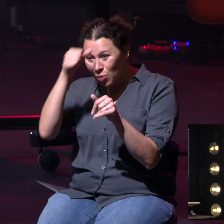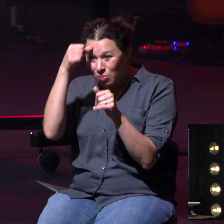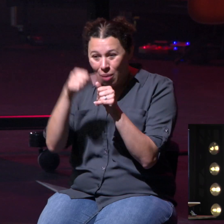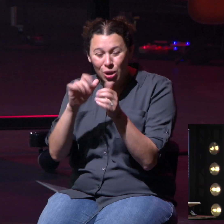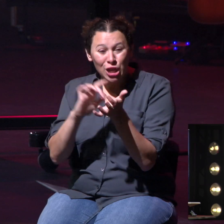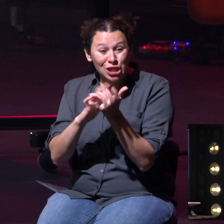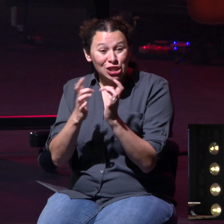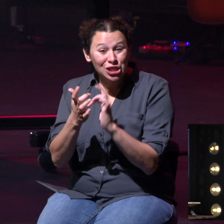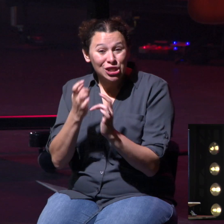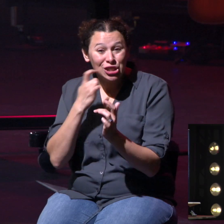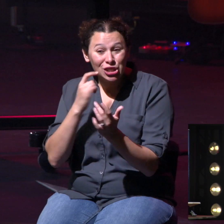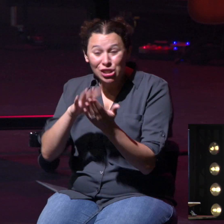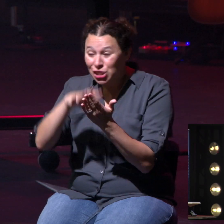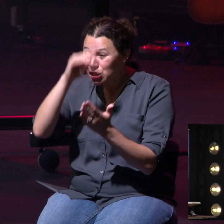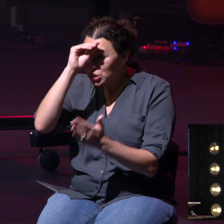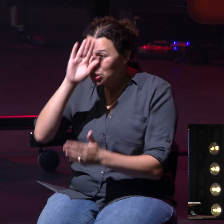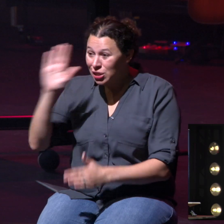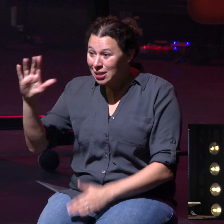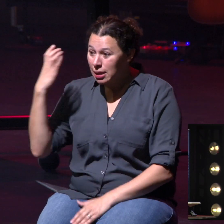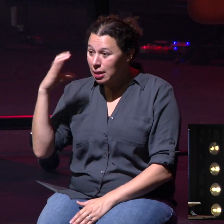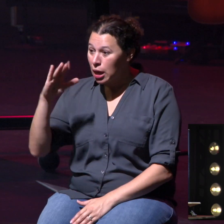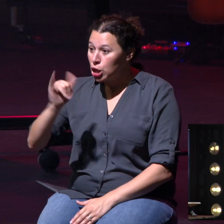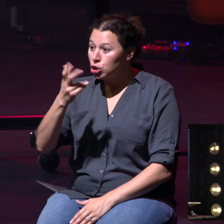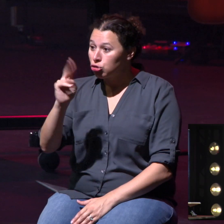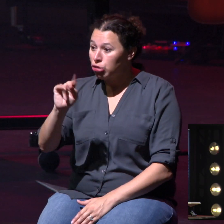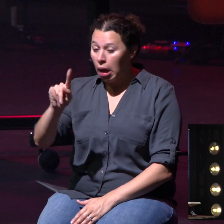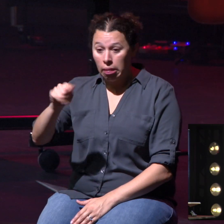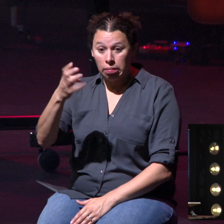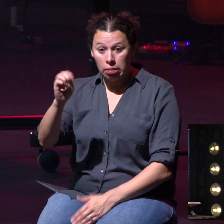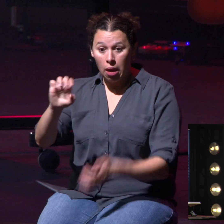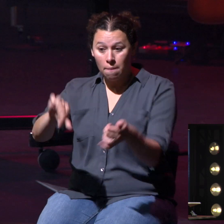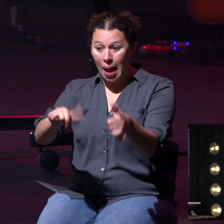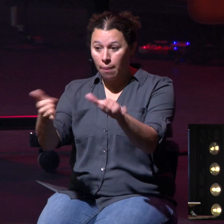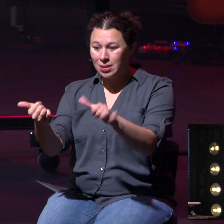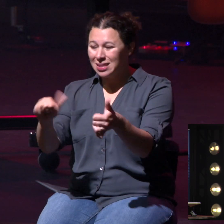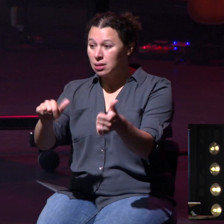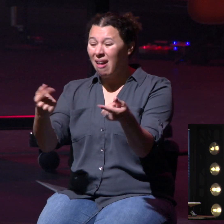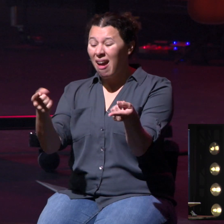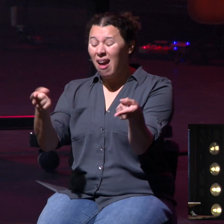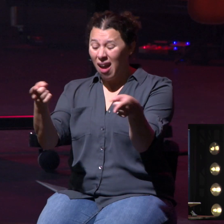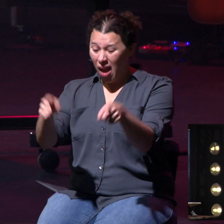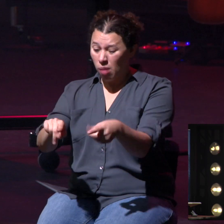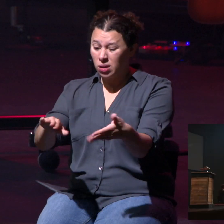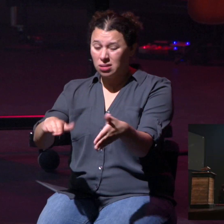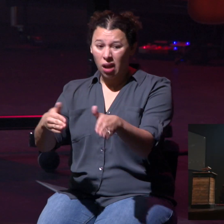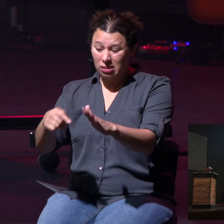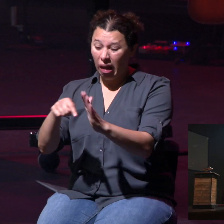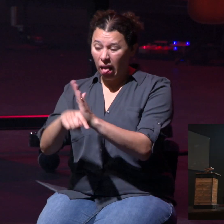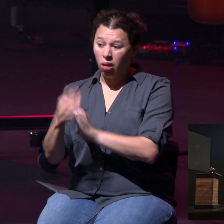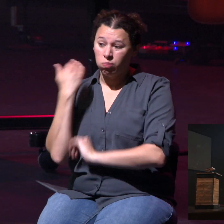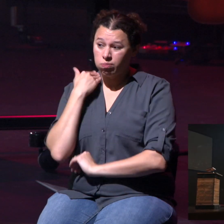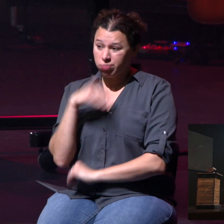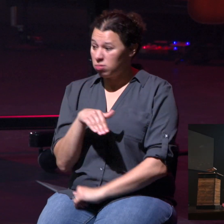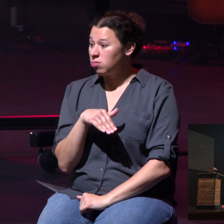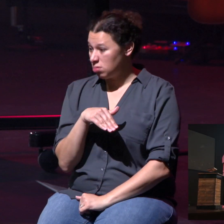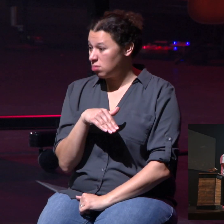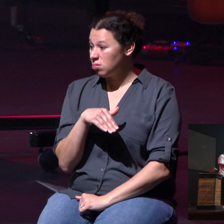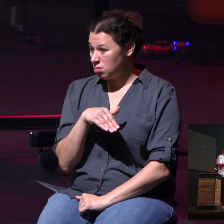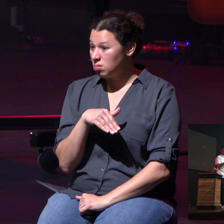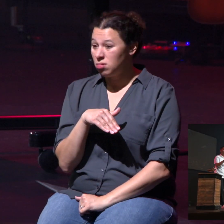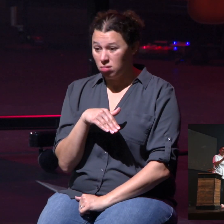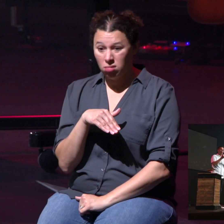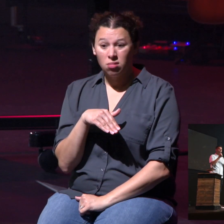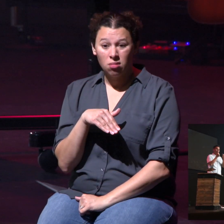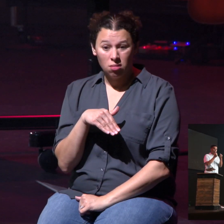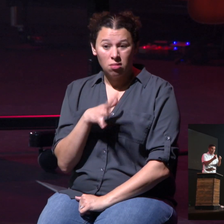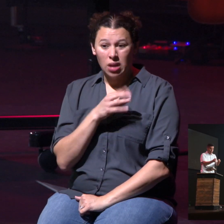Jesus just learned that his cousin, John the Baptist, was beheaded. And so in this moment, Jesus is in this tremendous place